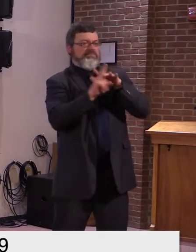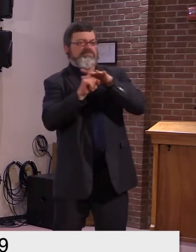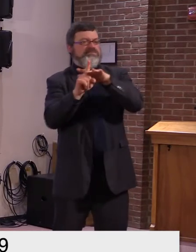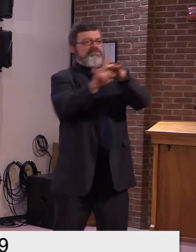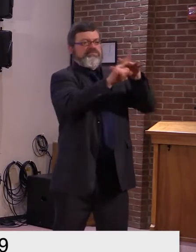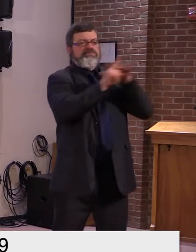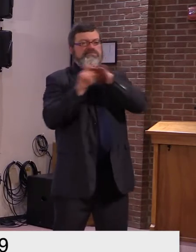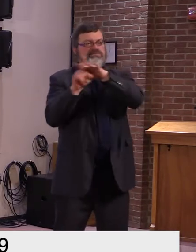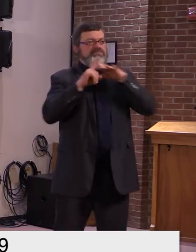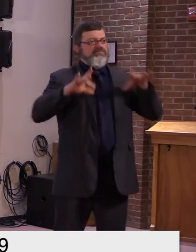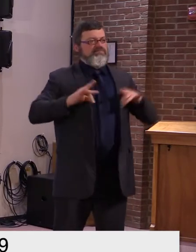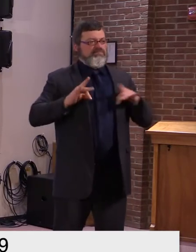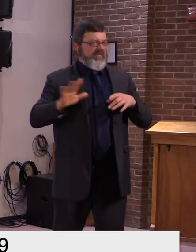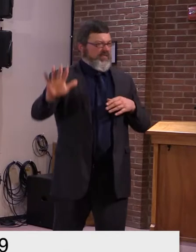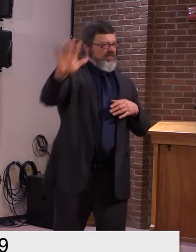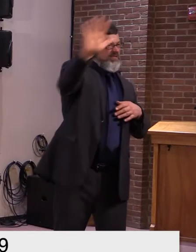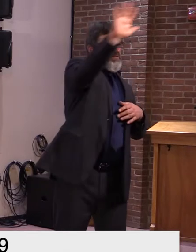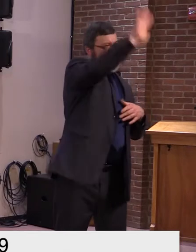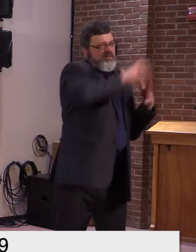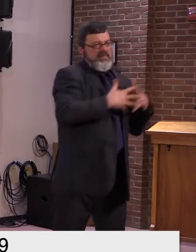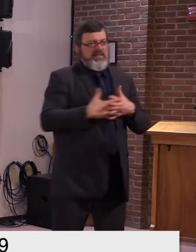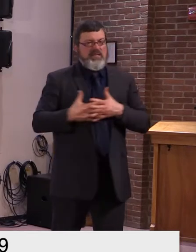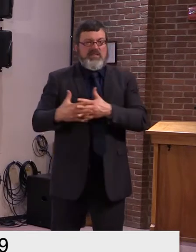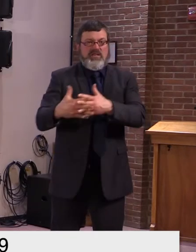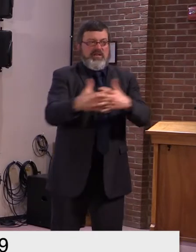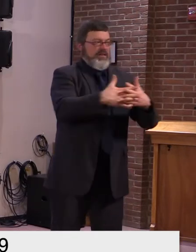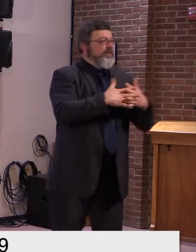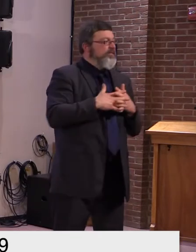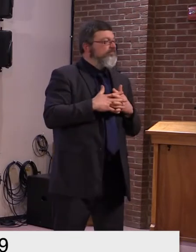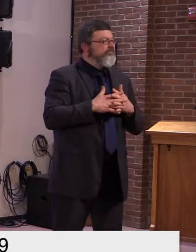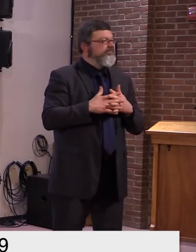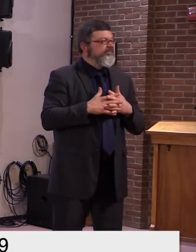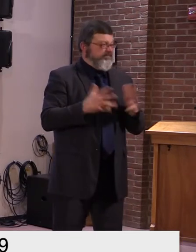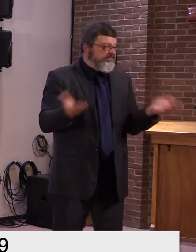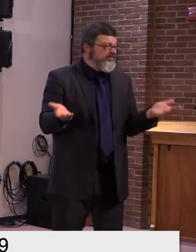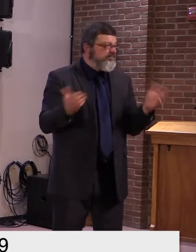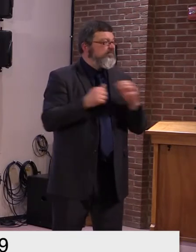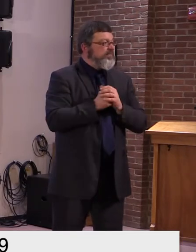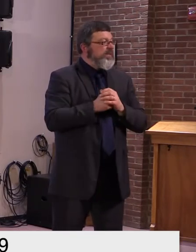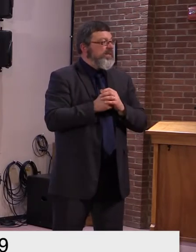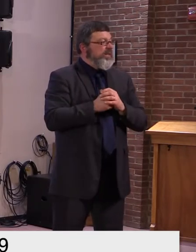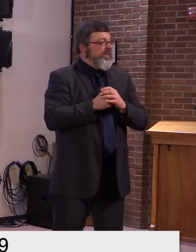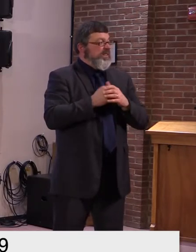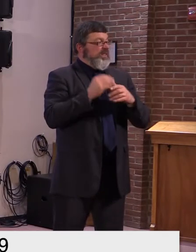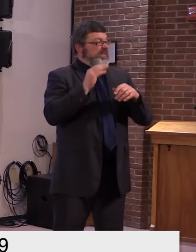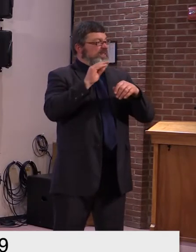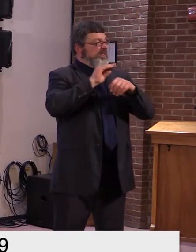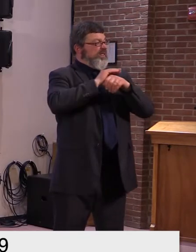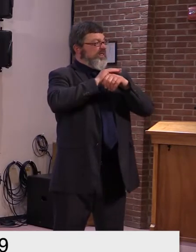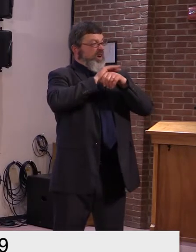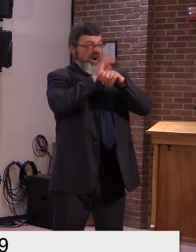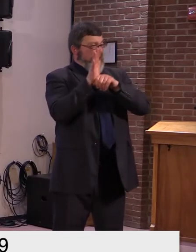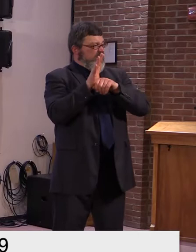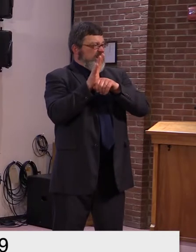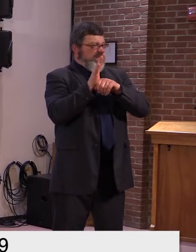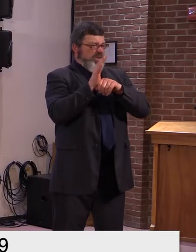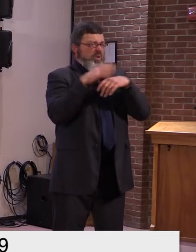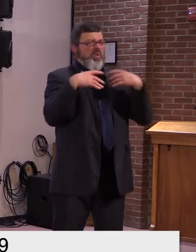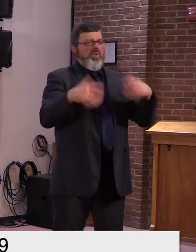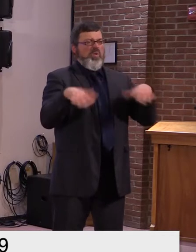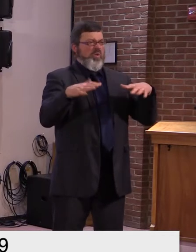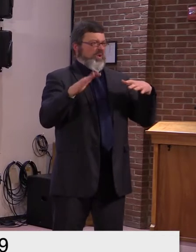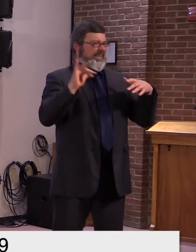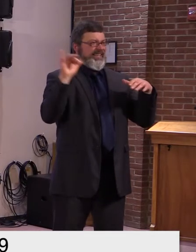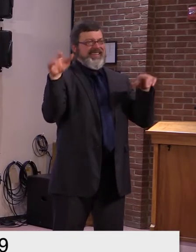more quickly than at any other time during the pandemic, but today, a record number of Americans are hospitalized